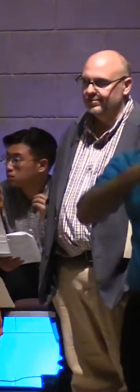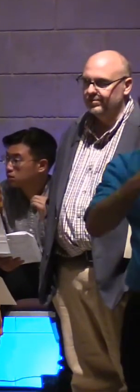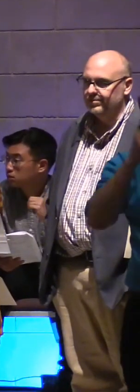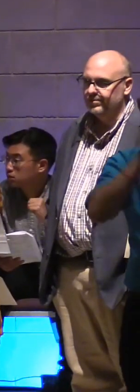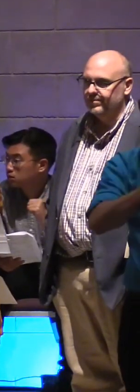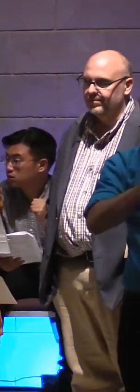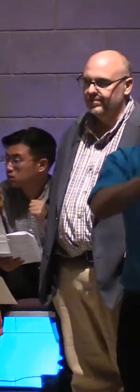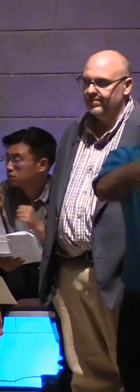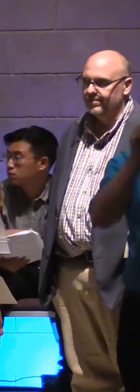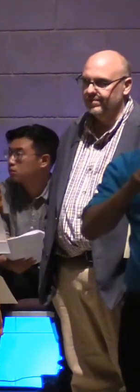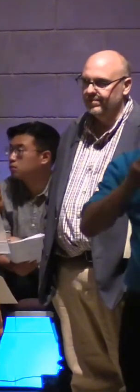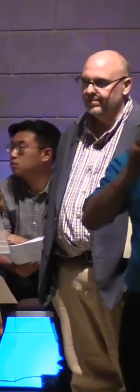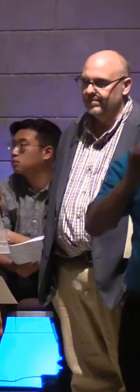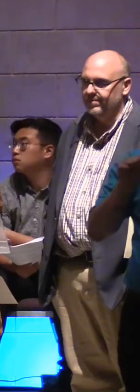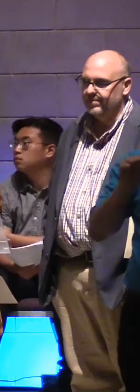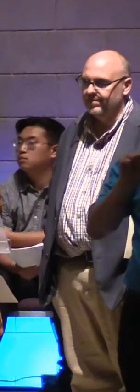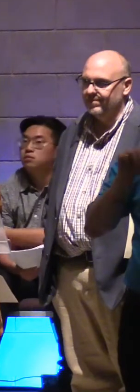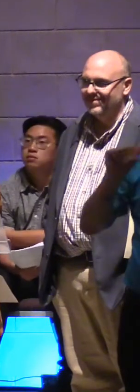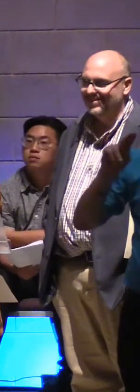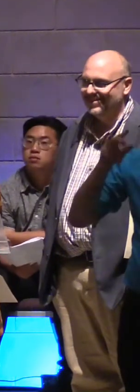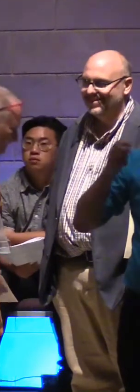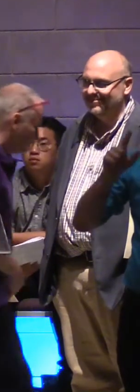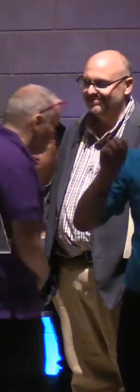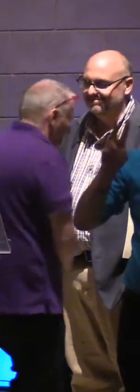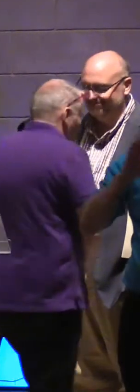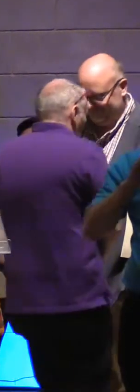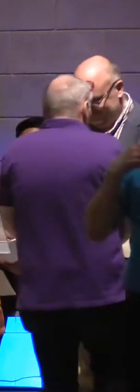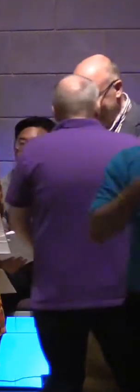we are all more alike than we are unalike.